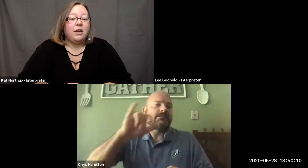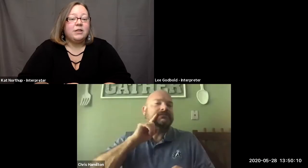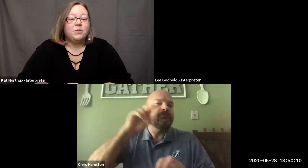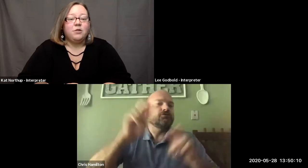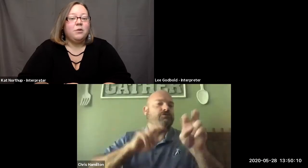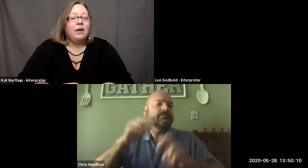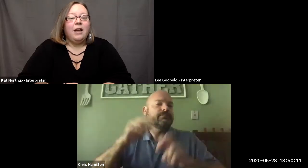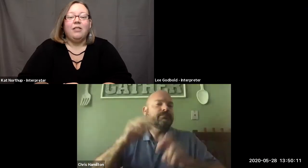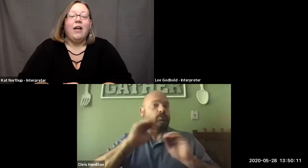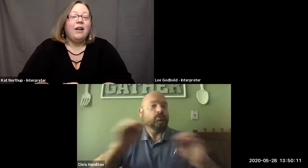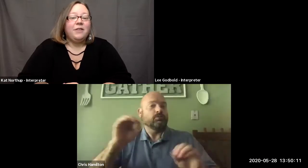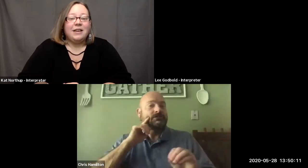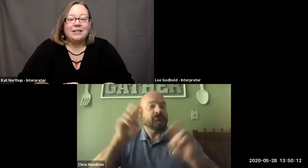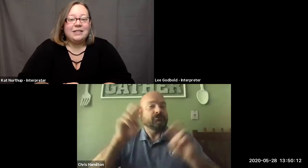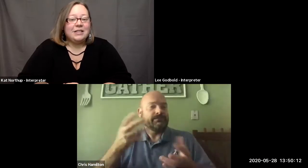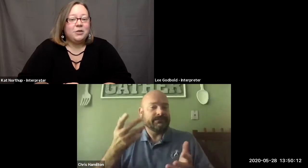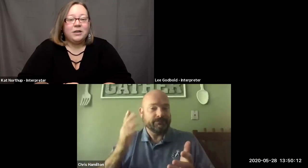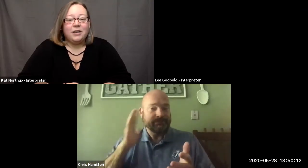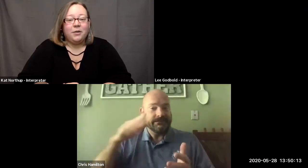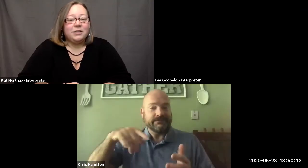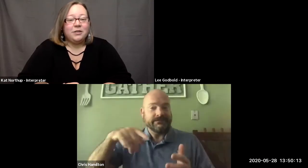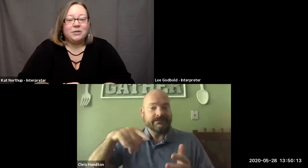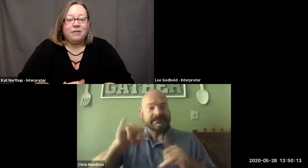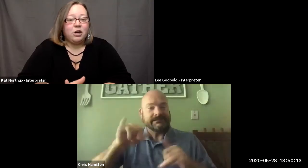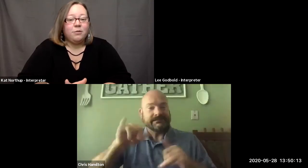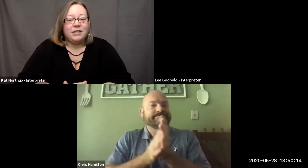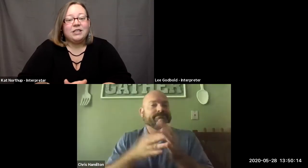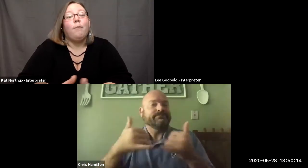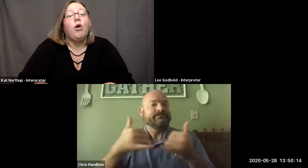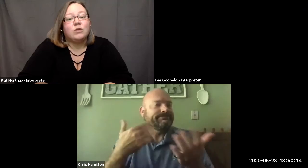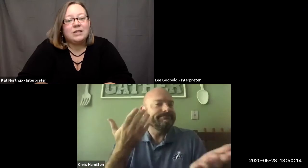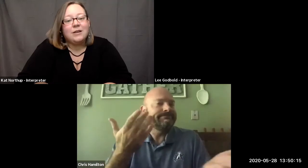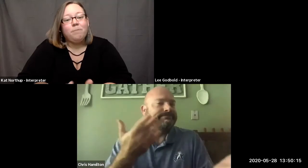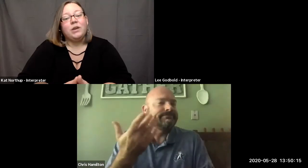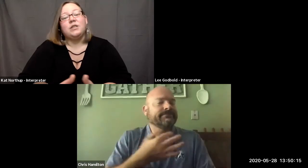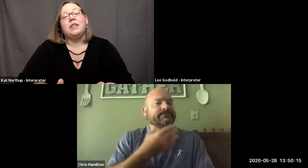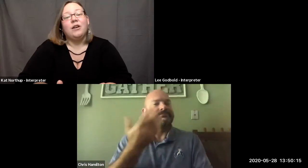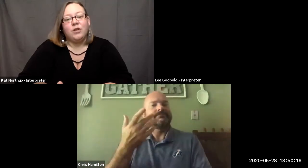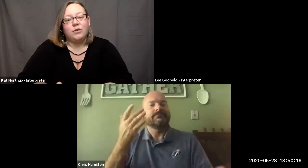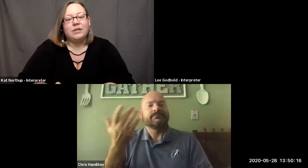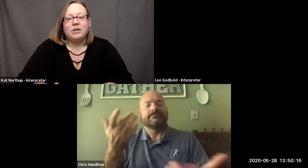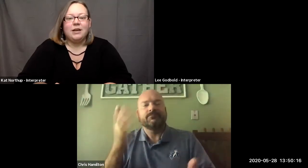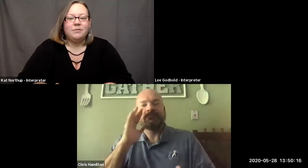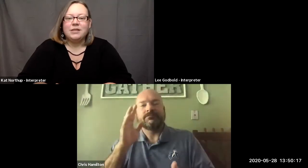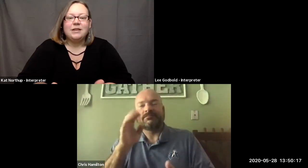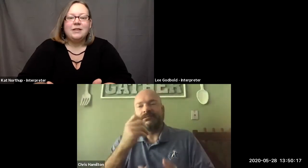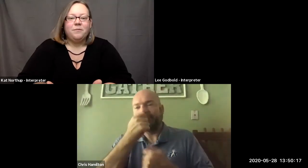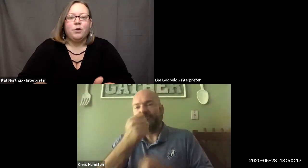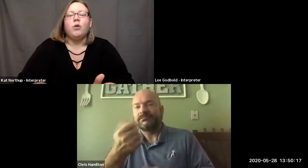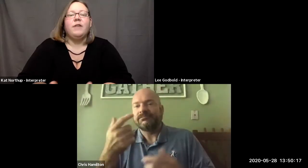honest with you, a lot of kids enjoy going to those deaf tournaments the most because without those, sometimes their